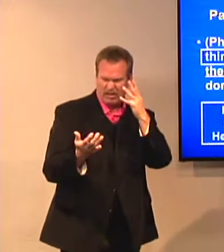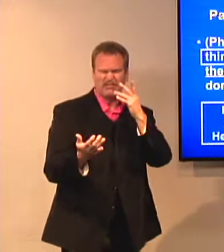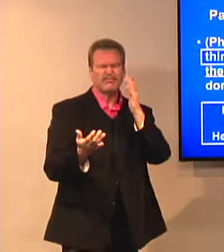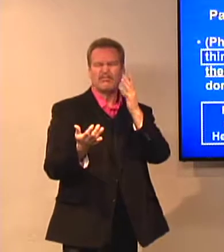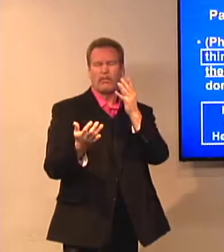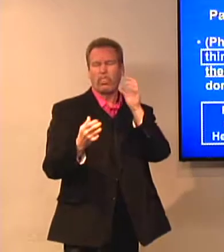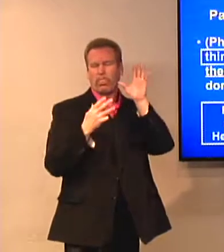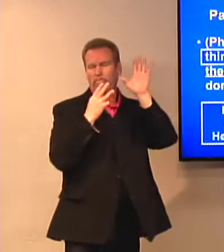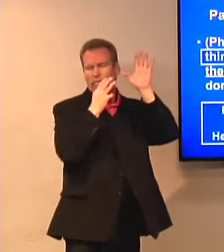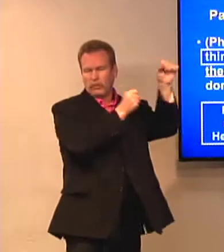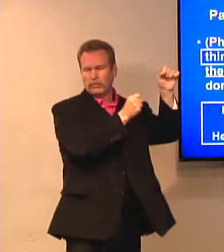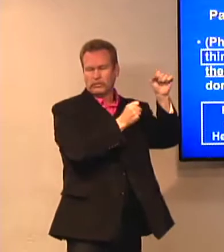are my experiences.